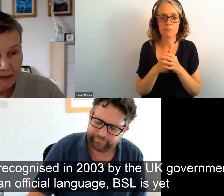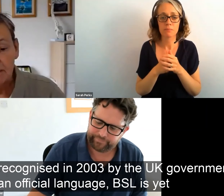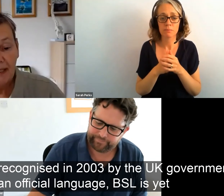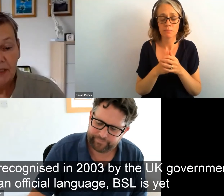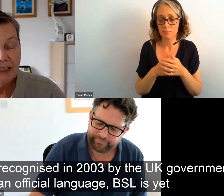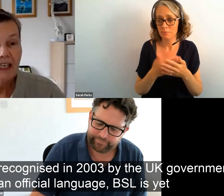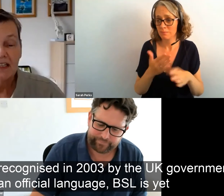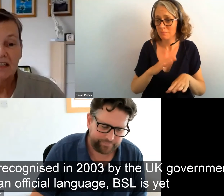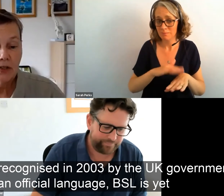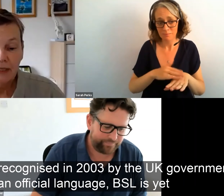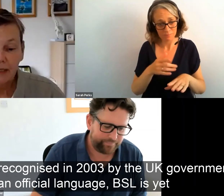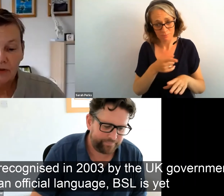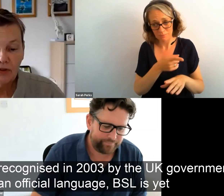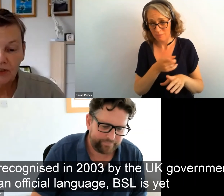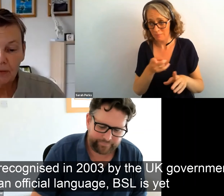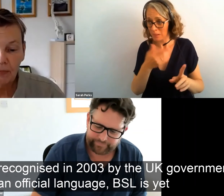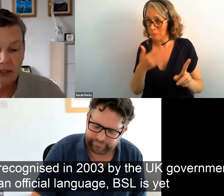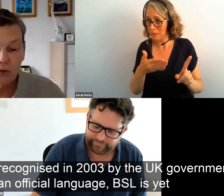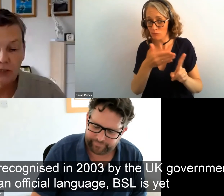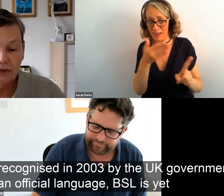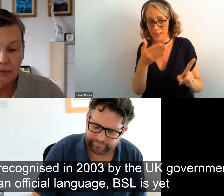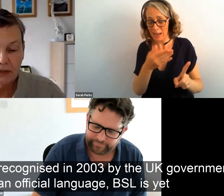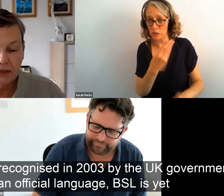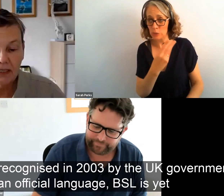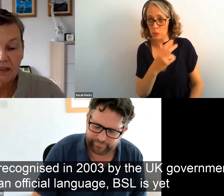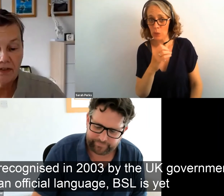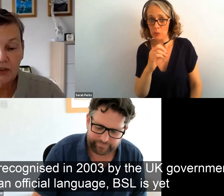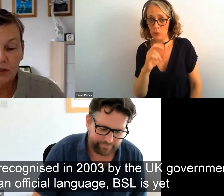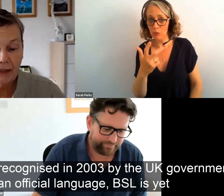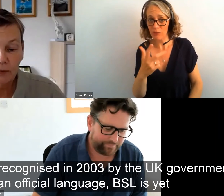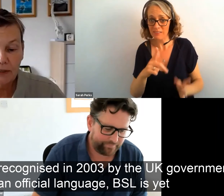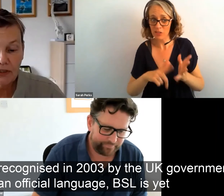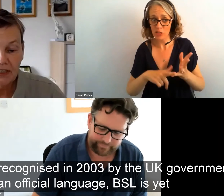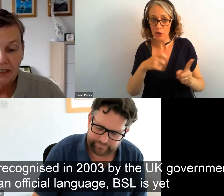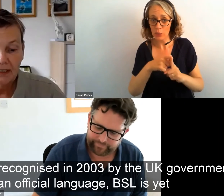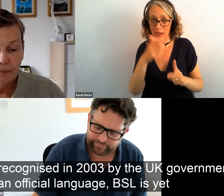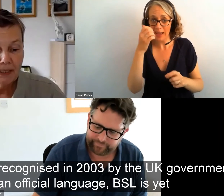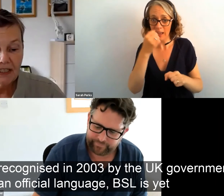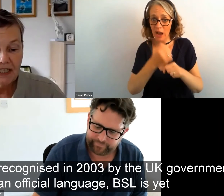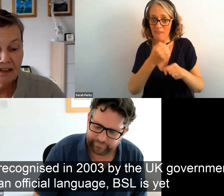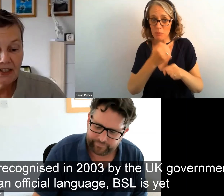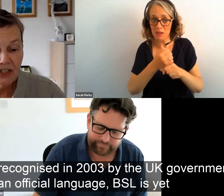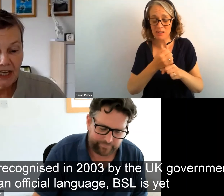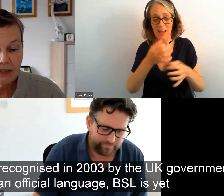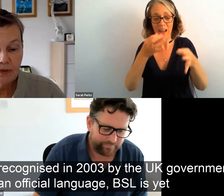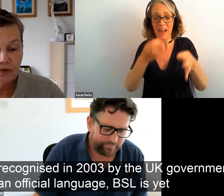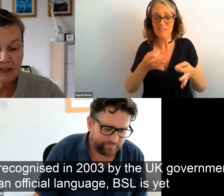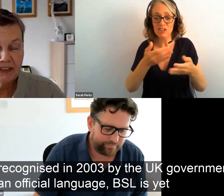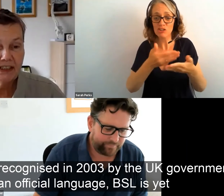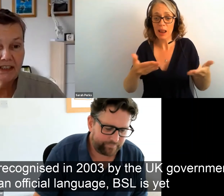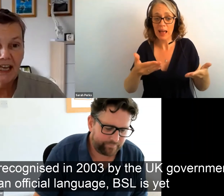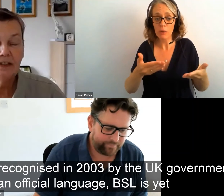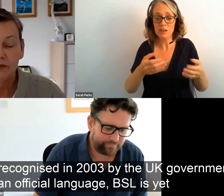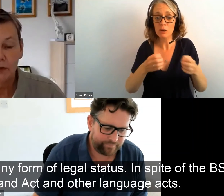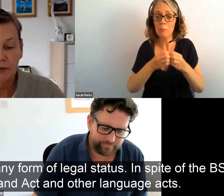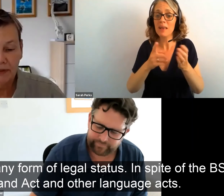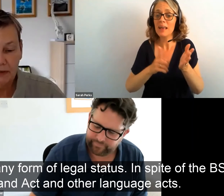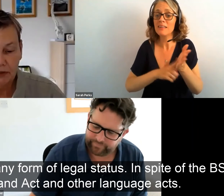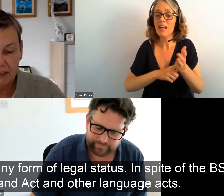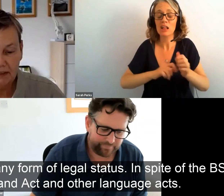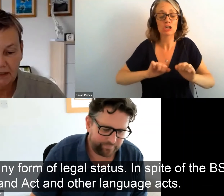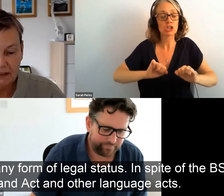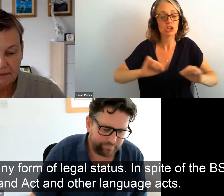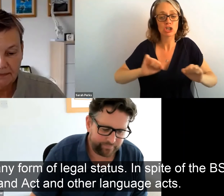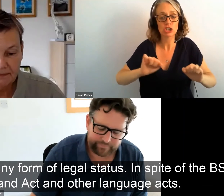Despite being recognised in 2003 by the UK government as an official language, BSL is yet to be granted